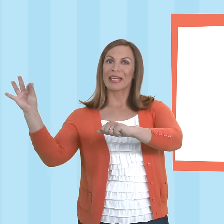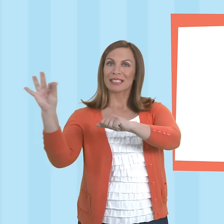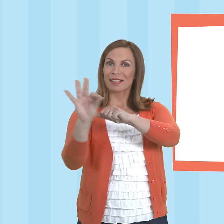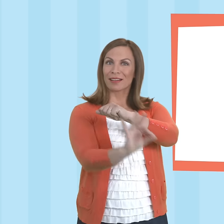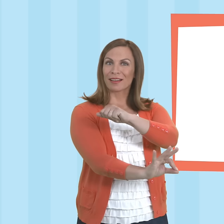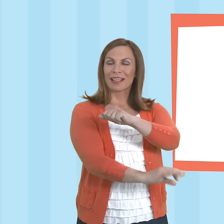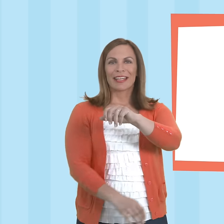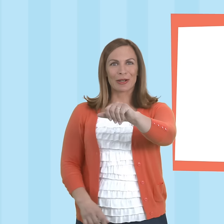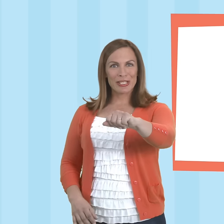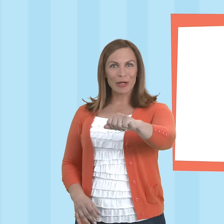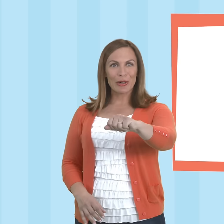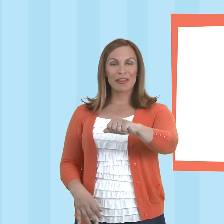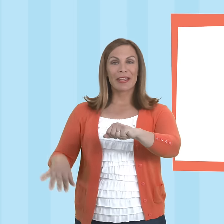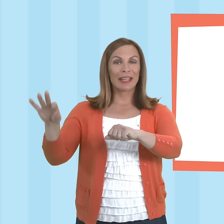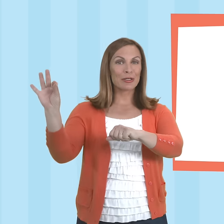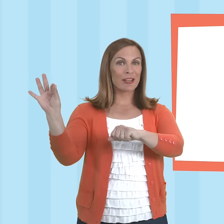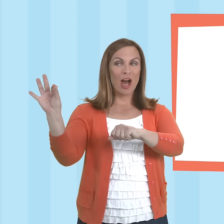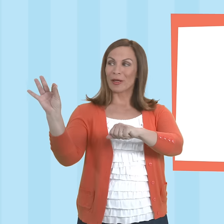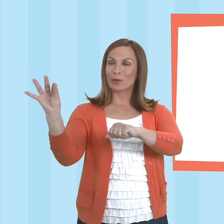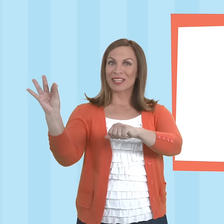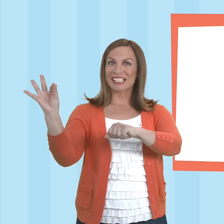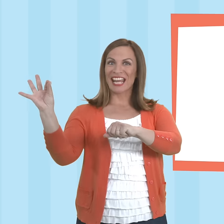Comet. Here's the Earth. Here's the comet with its tail.